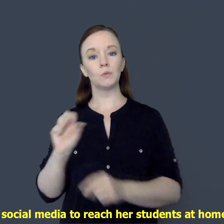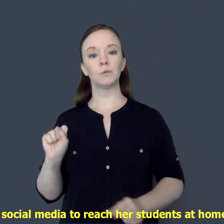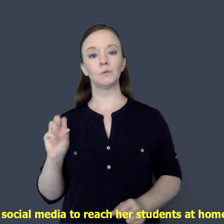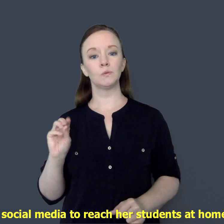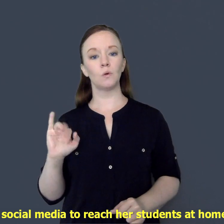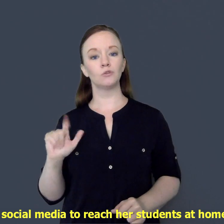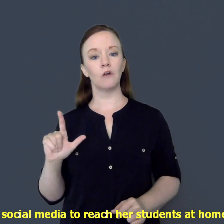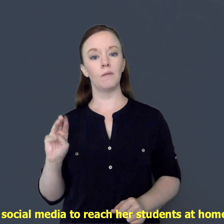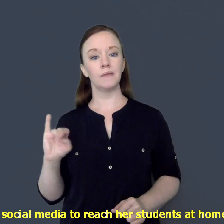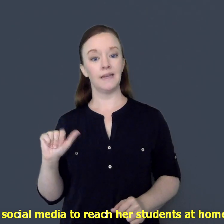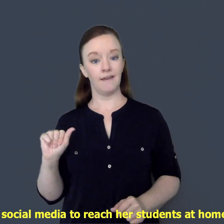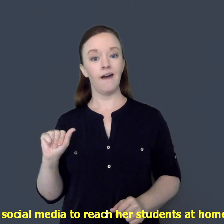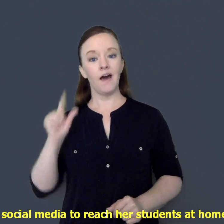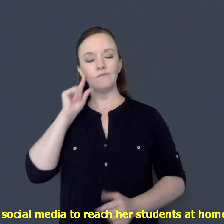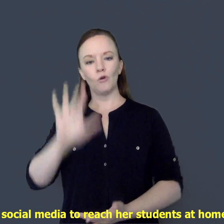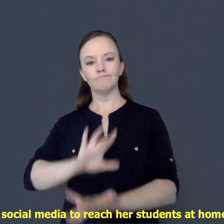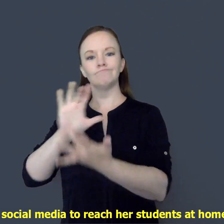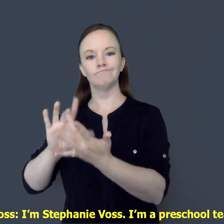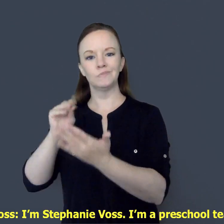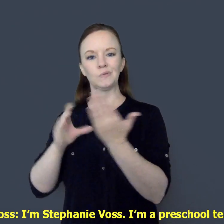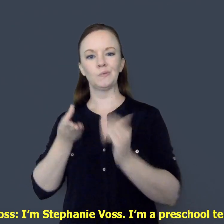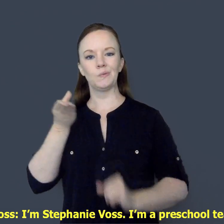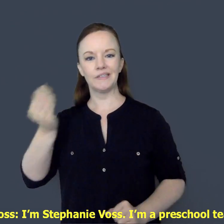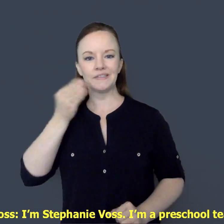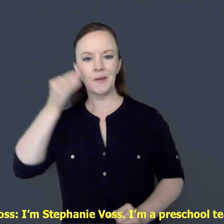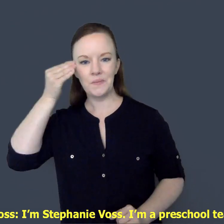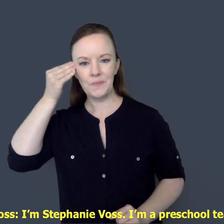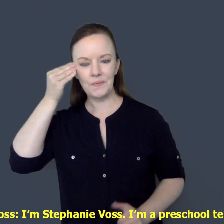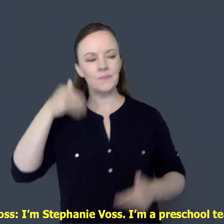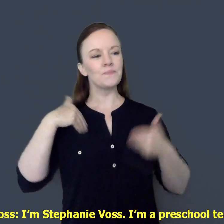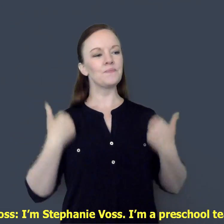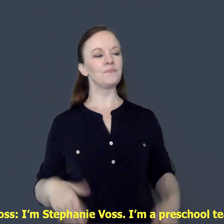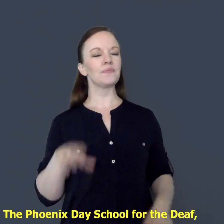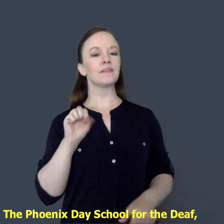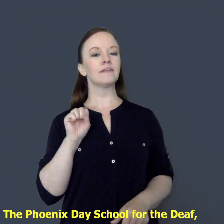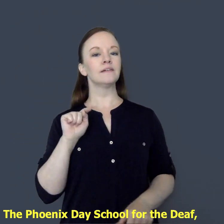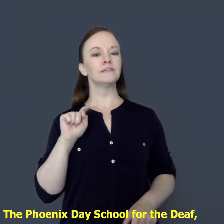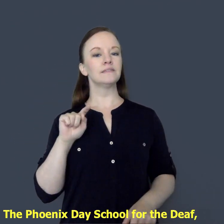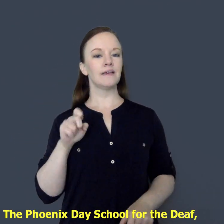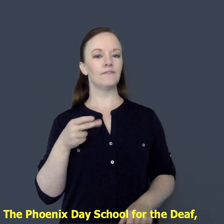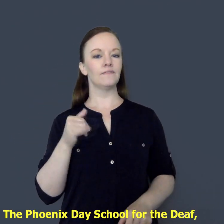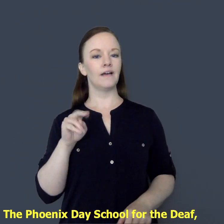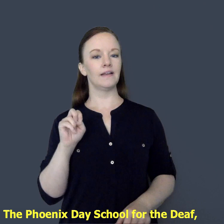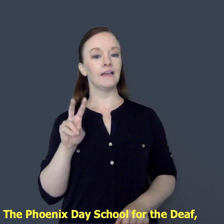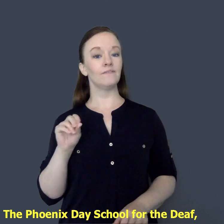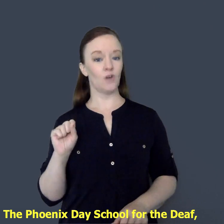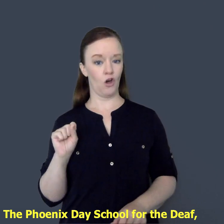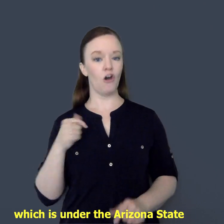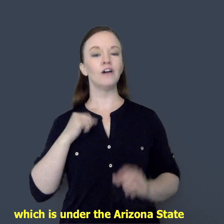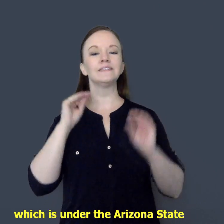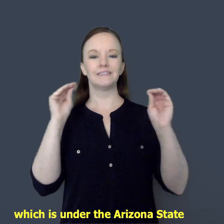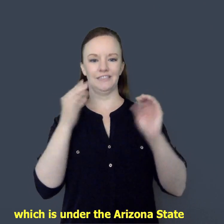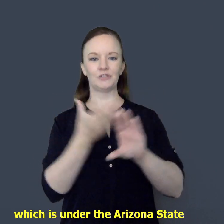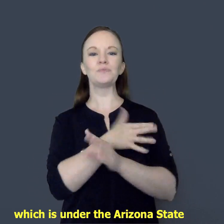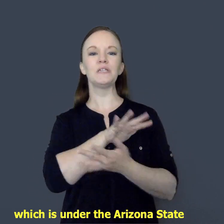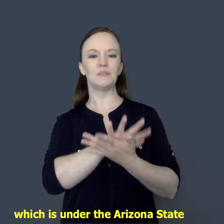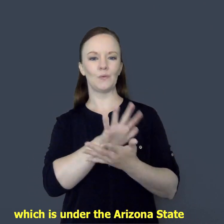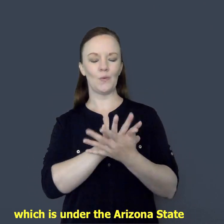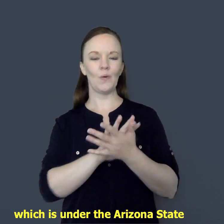students at home. I'm Stephanie Voss. I'm a preschool teacher at the Phoenix Day School for the Deaf, which is under the Arizona